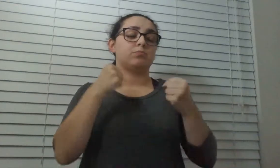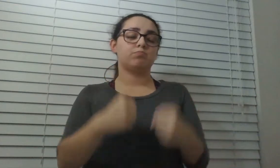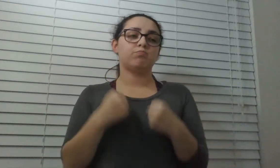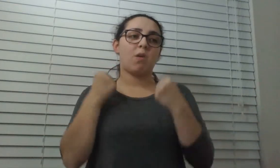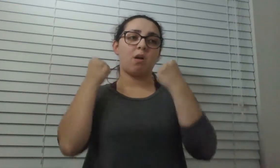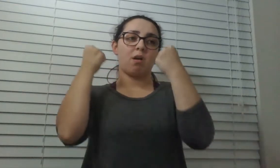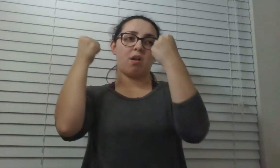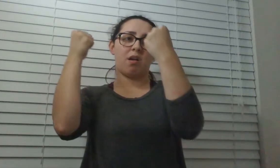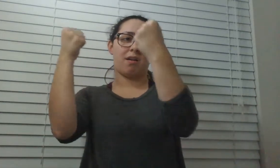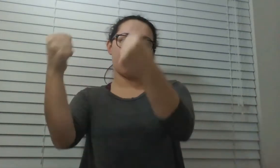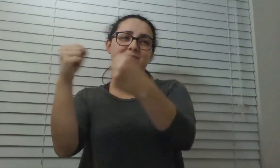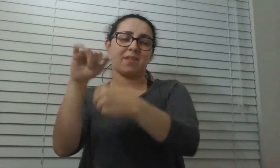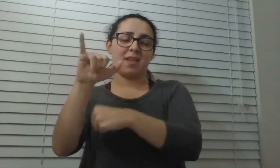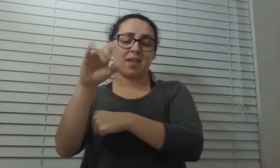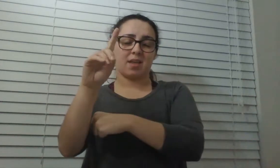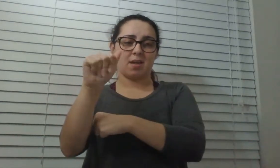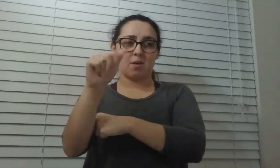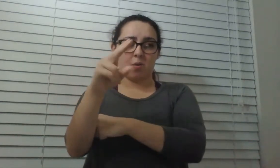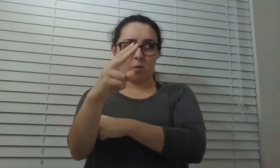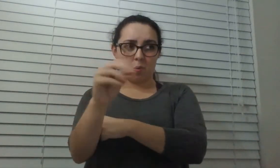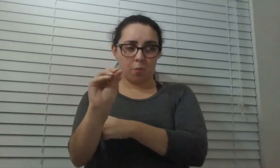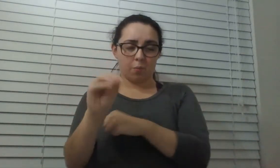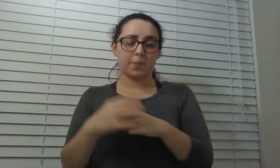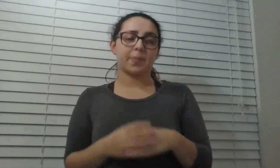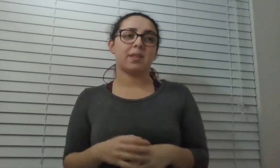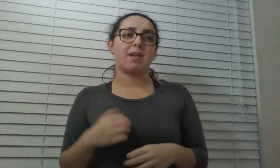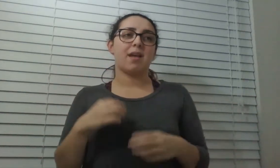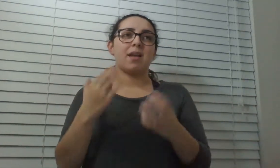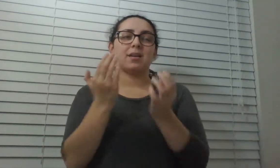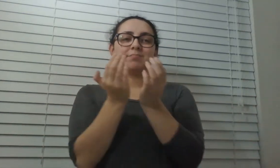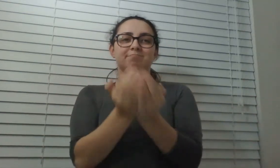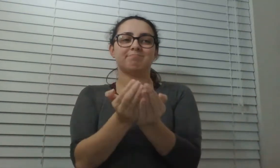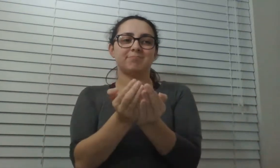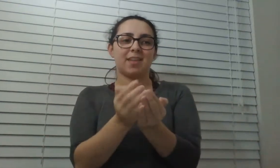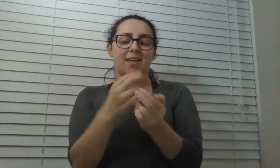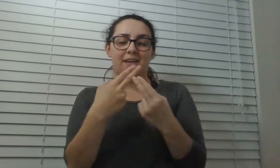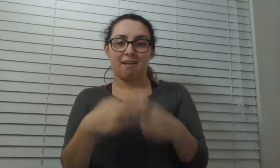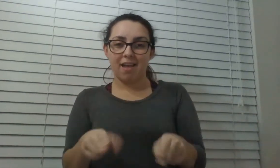that I held this in my hand the entire way. Didn't let go of it.